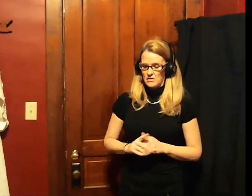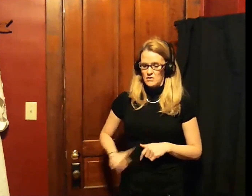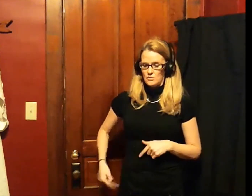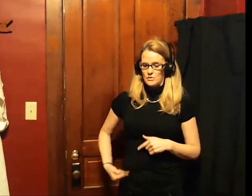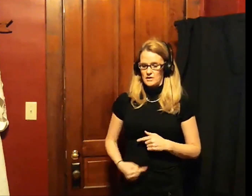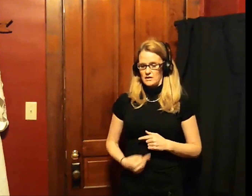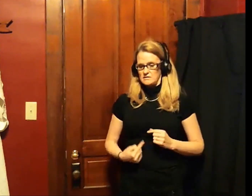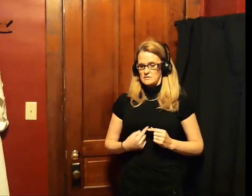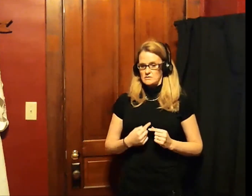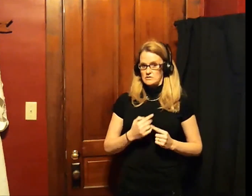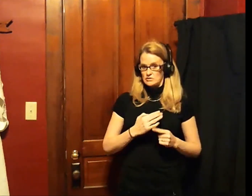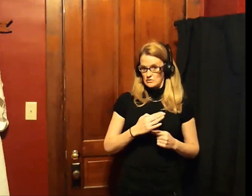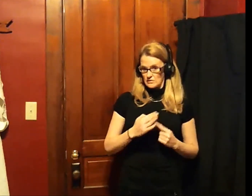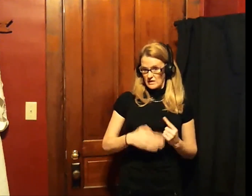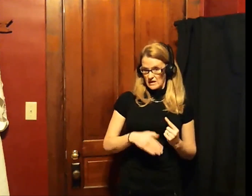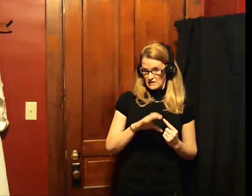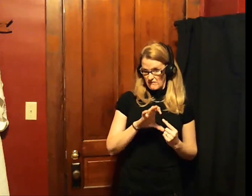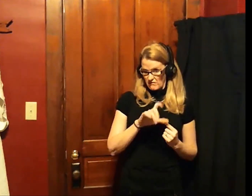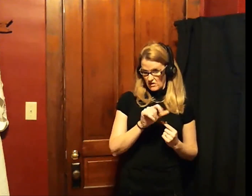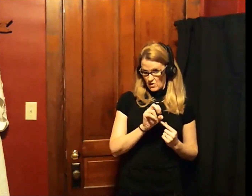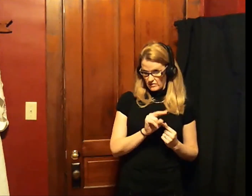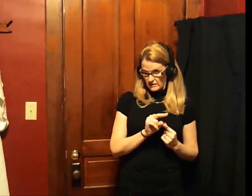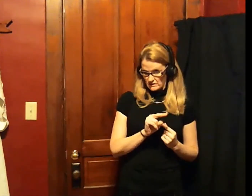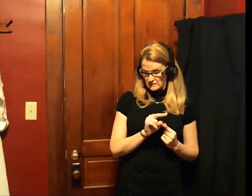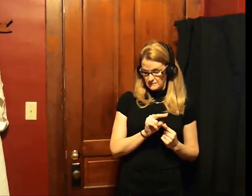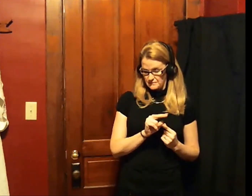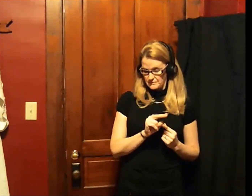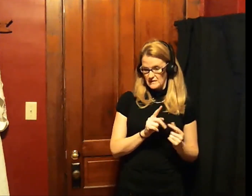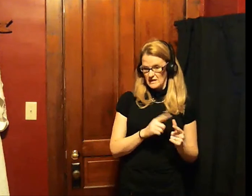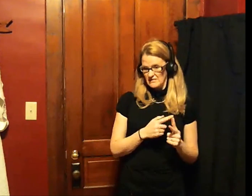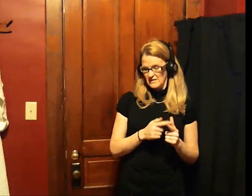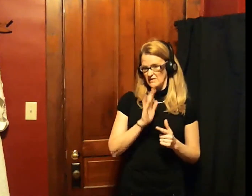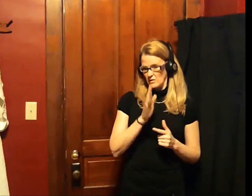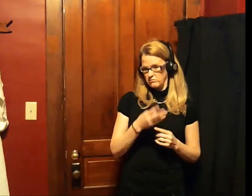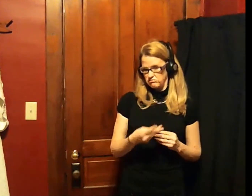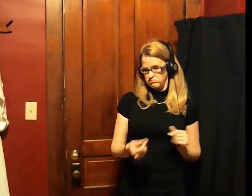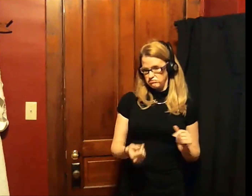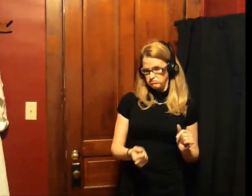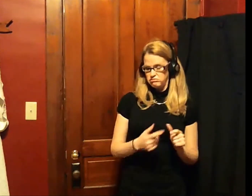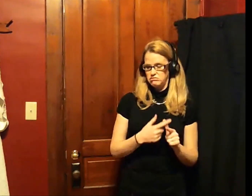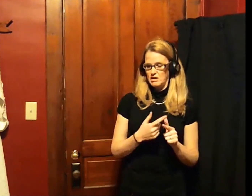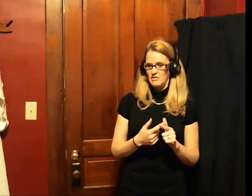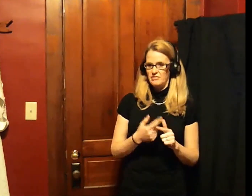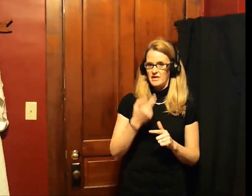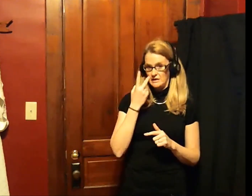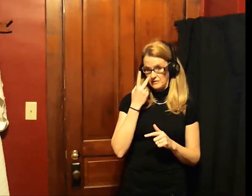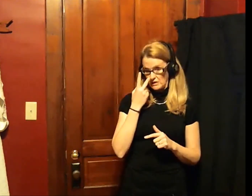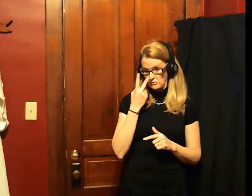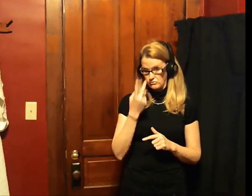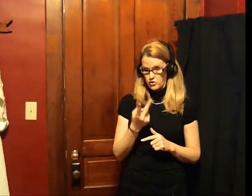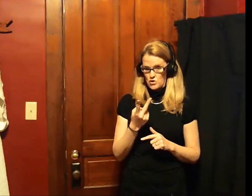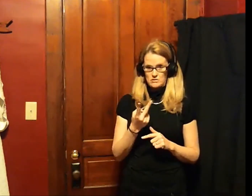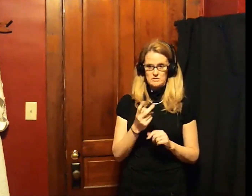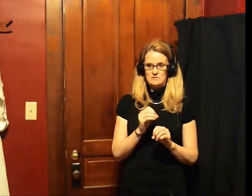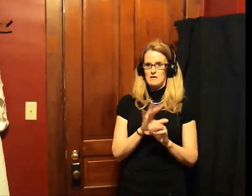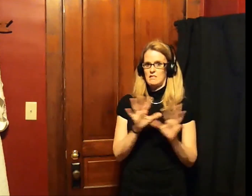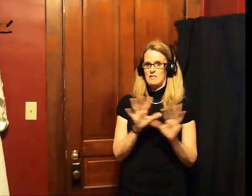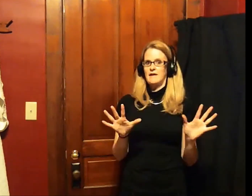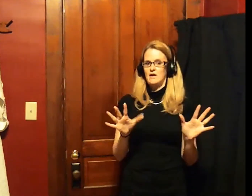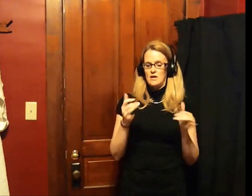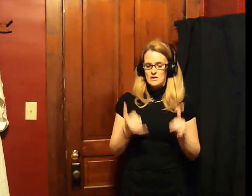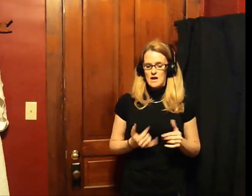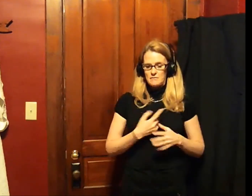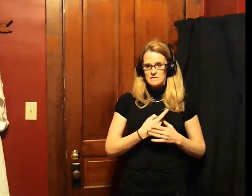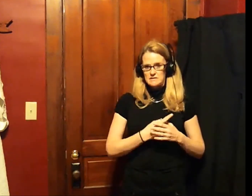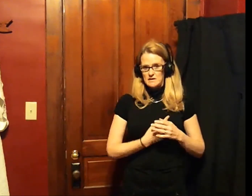doctor gets to the end of the colon, those feelings go away, and this is when they really get the good look.